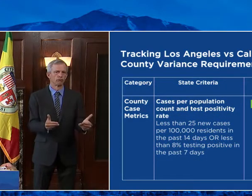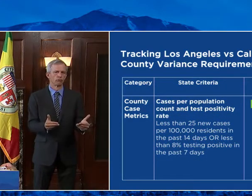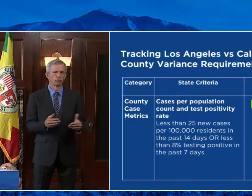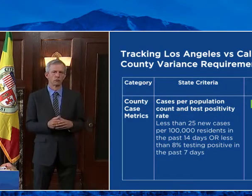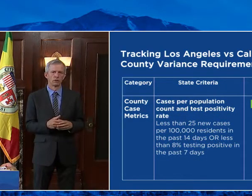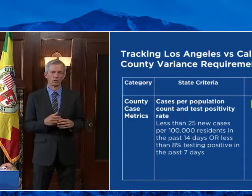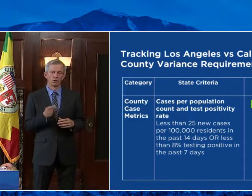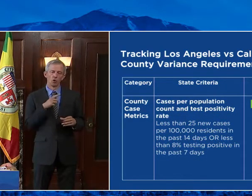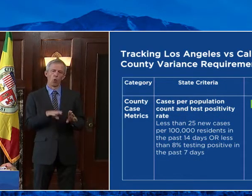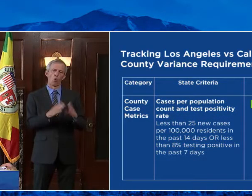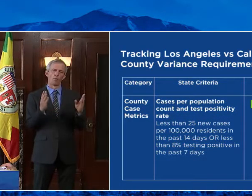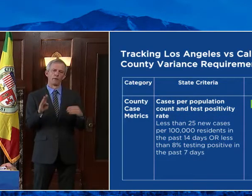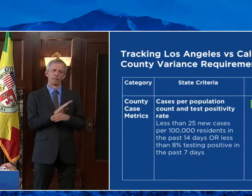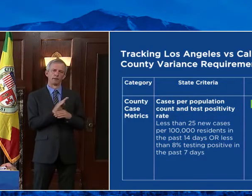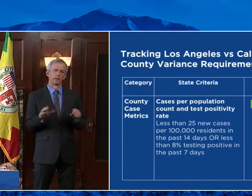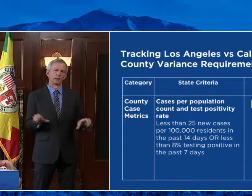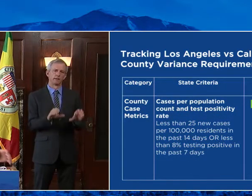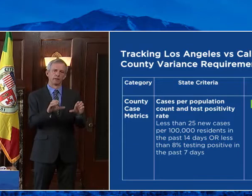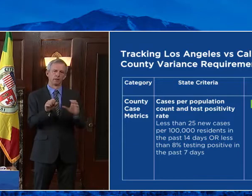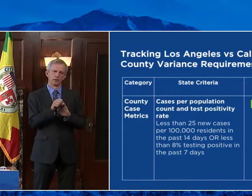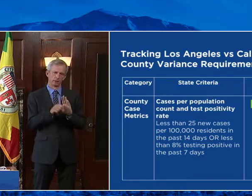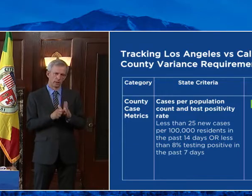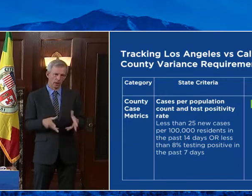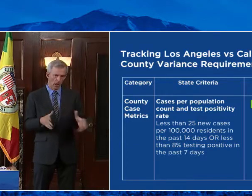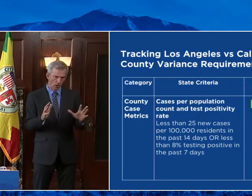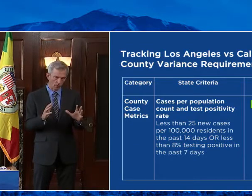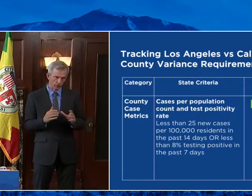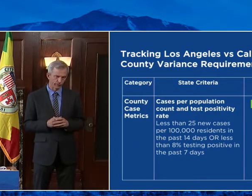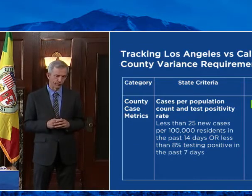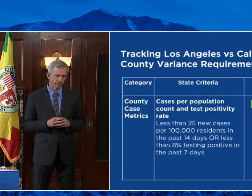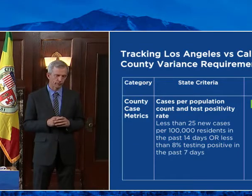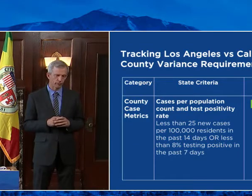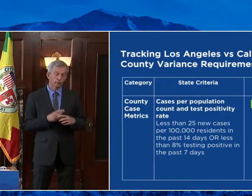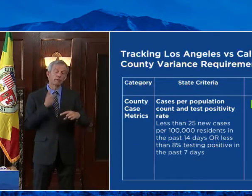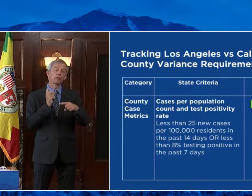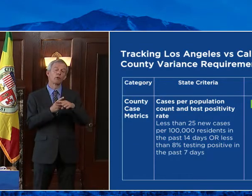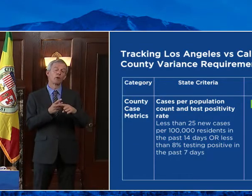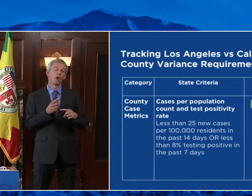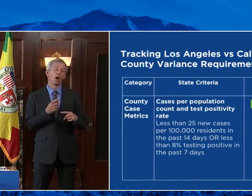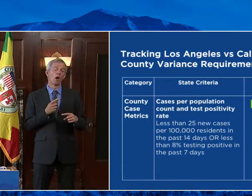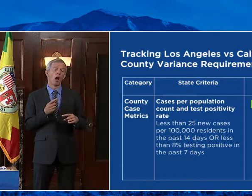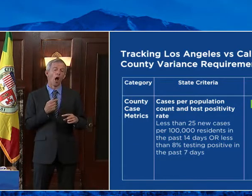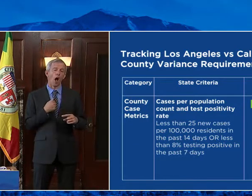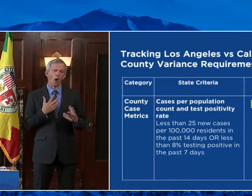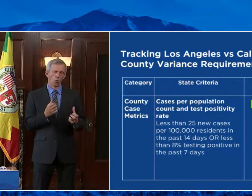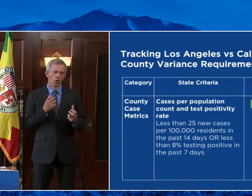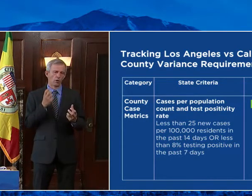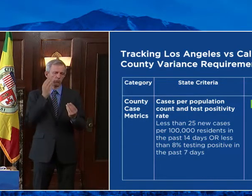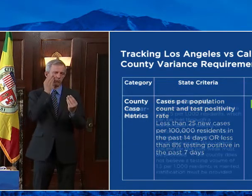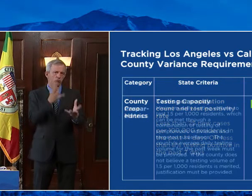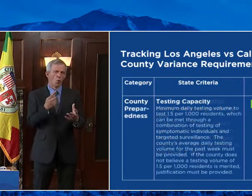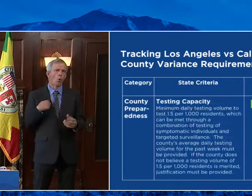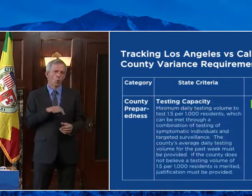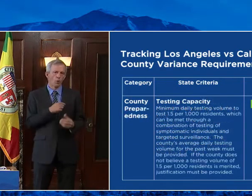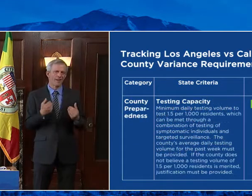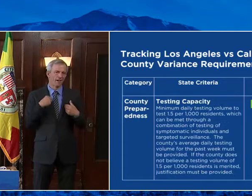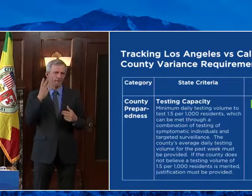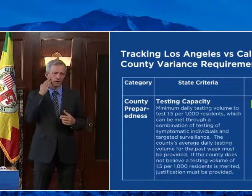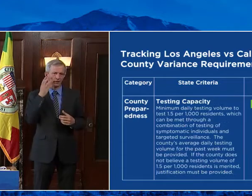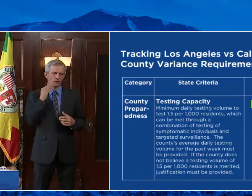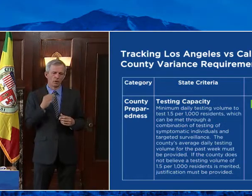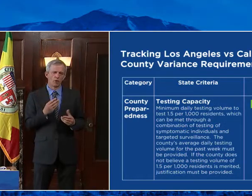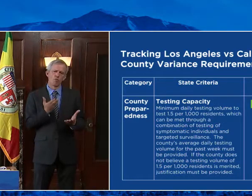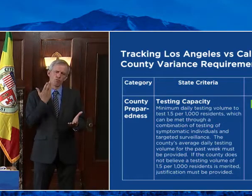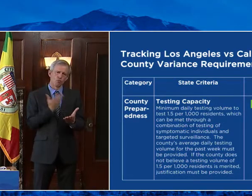activities the state allows. And I want to reassure everybody watching tonight, we have experience with this, a proven track record in this